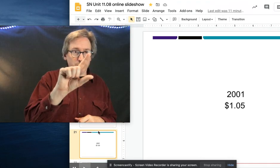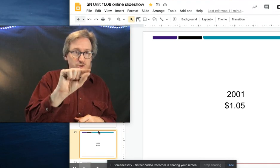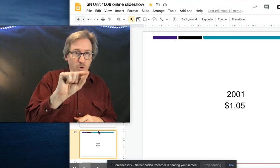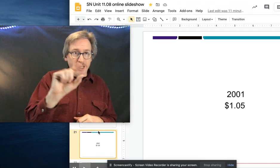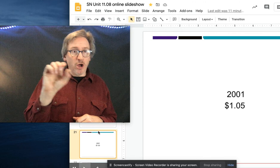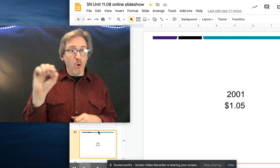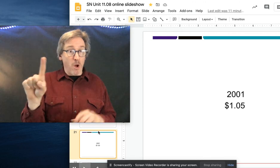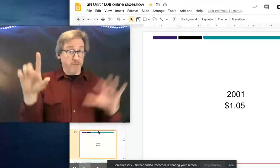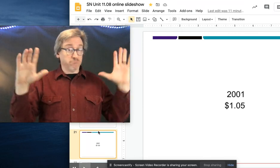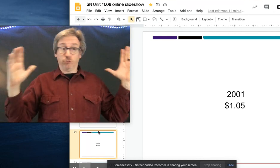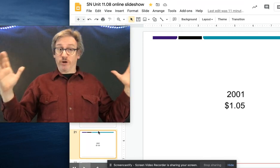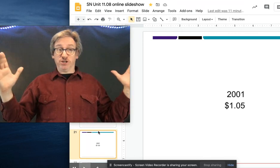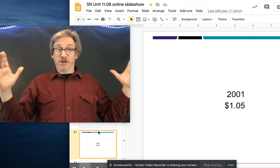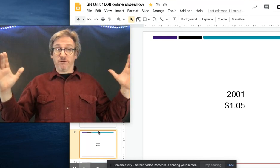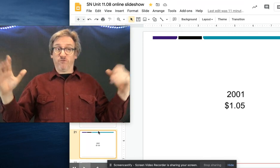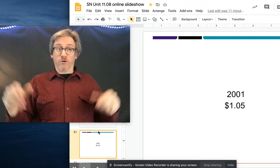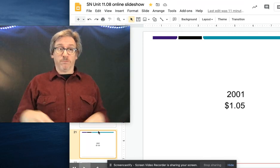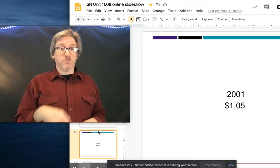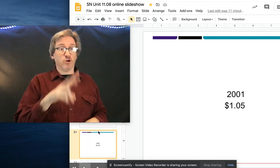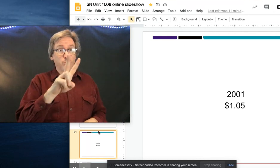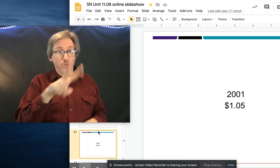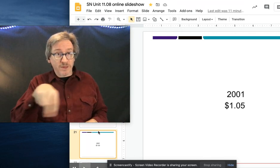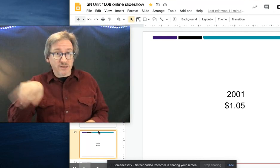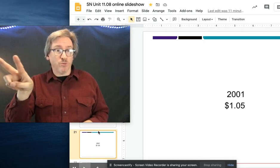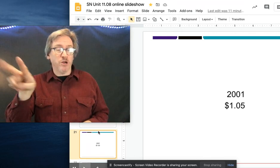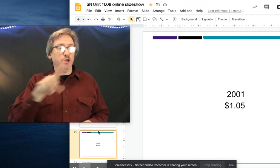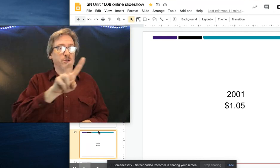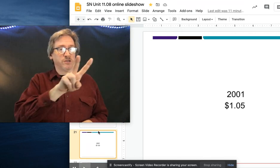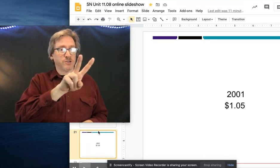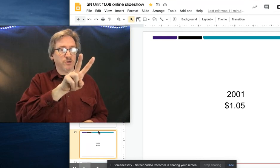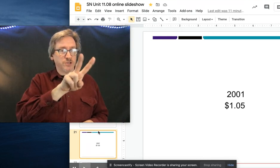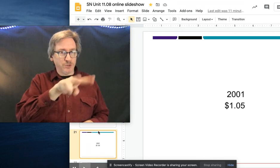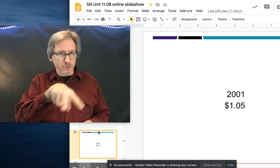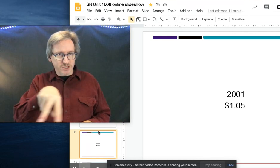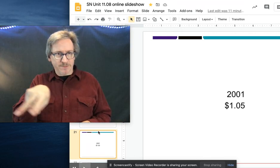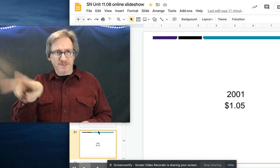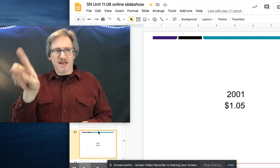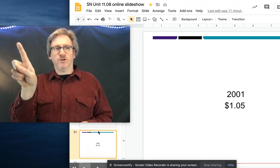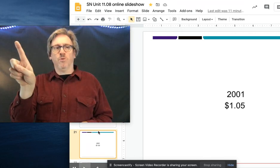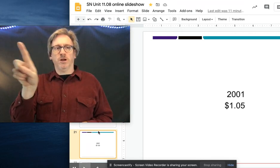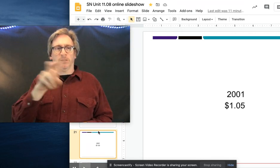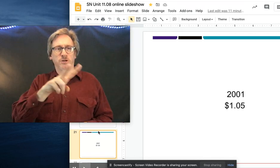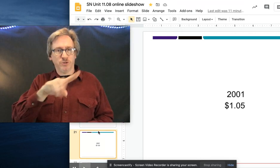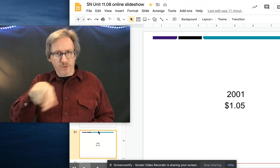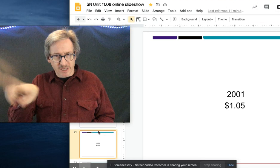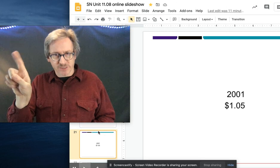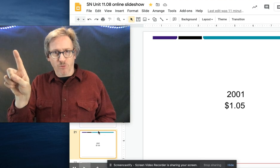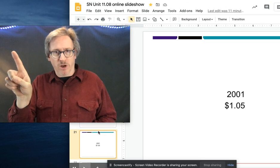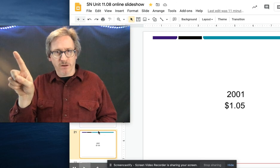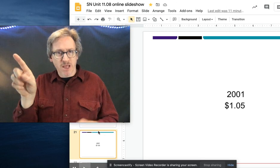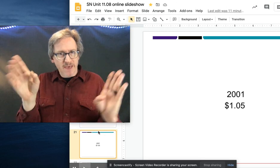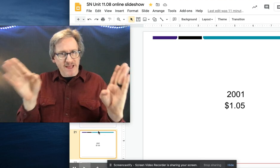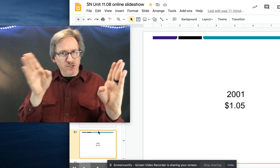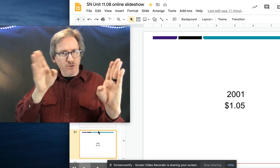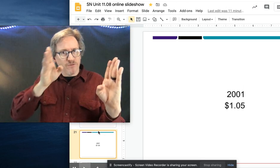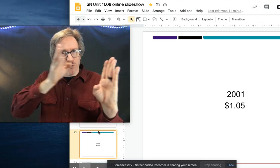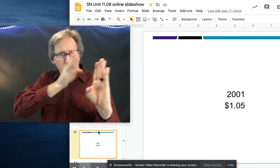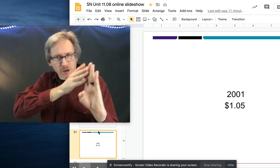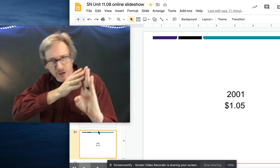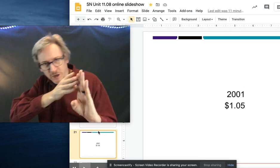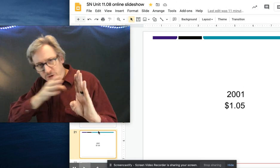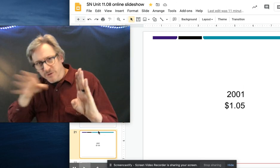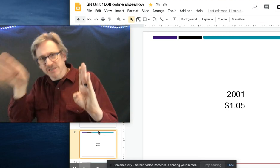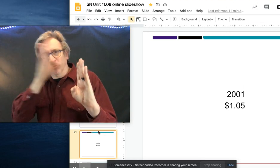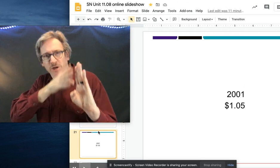So you can do 2001, great generic form. 2001. You can also do 2 dip down to 1, 2001. And that's only